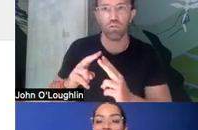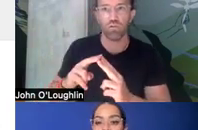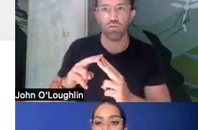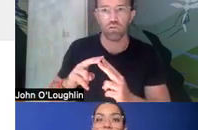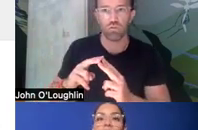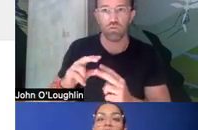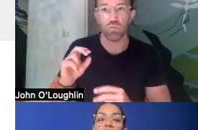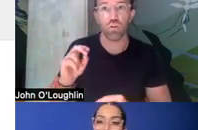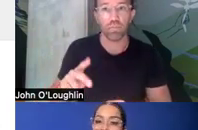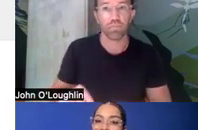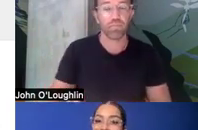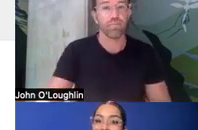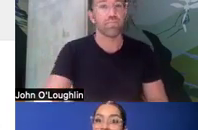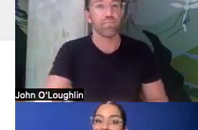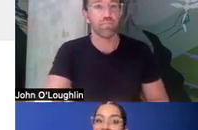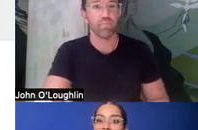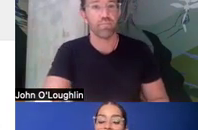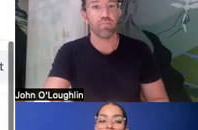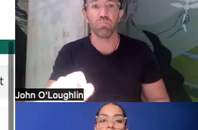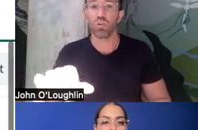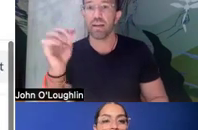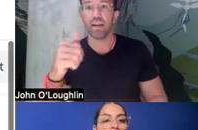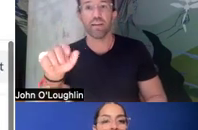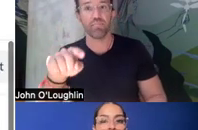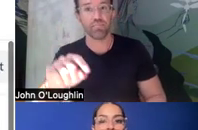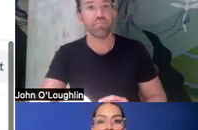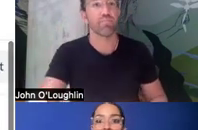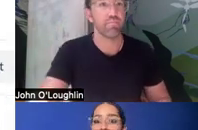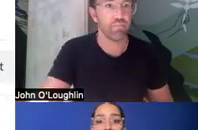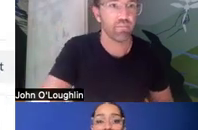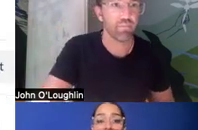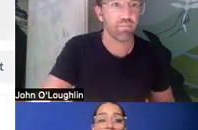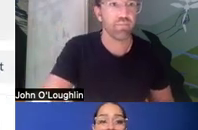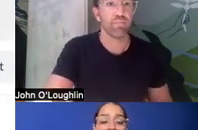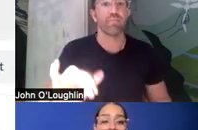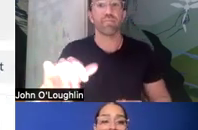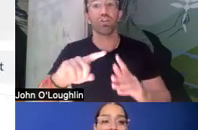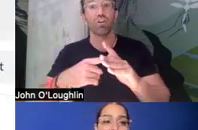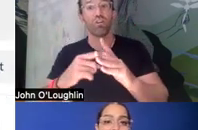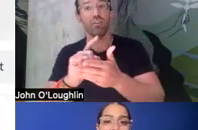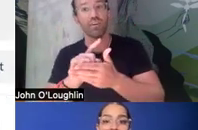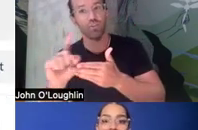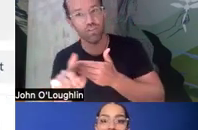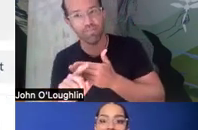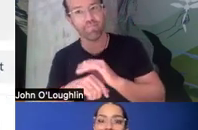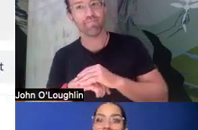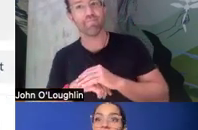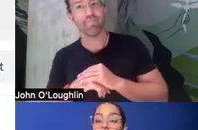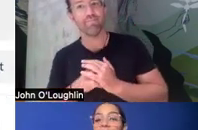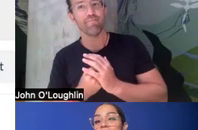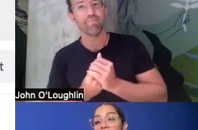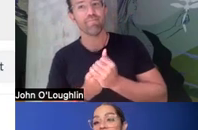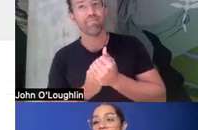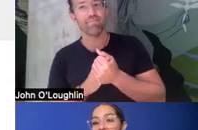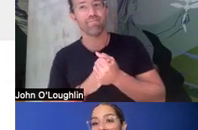and you will be working with your Zoom partner. All right. You can pick anyone. So that